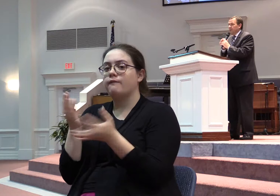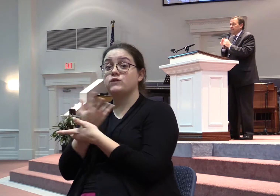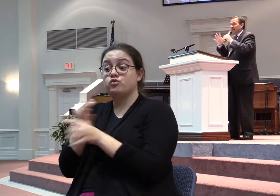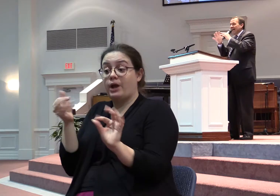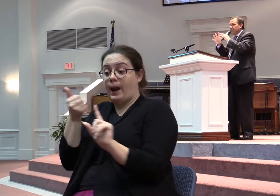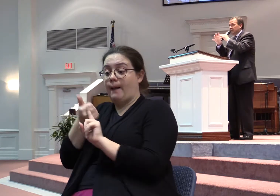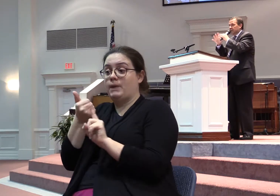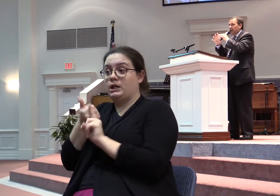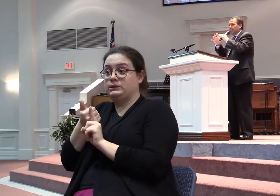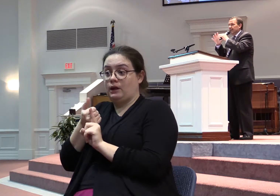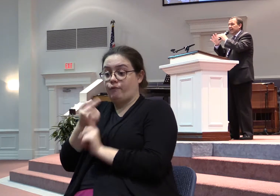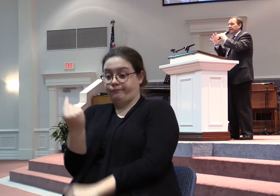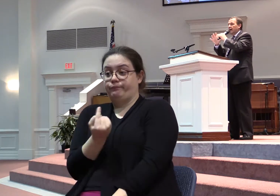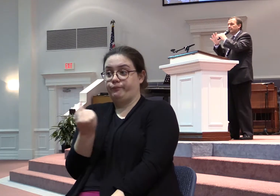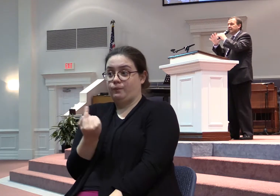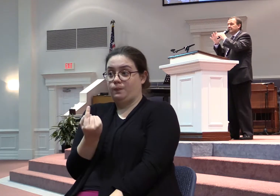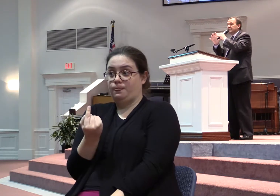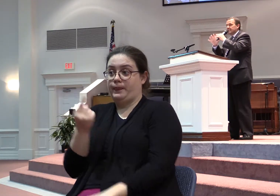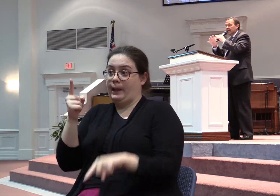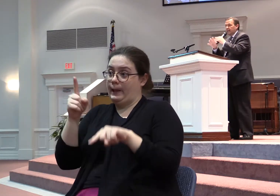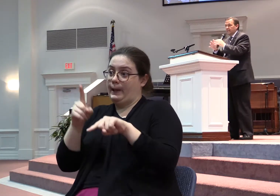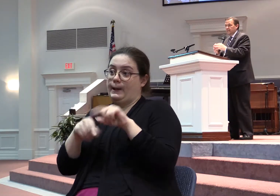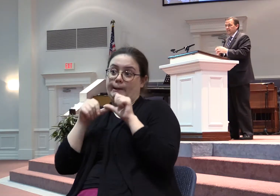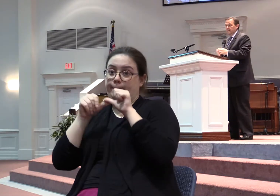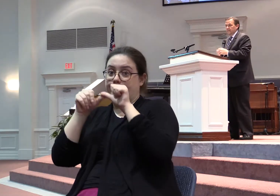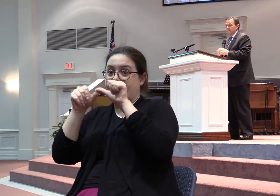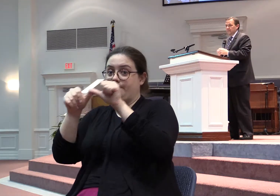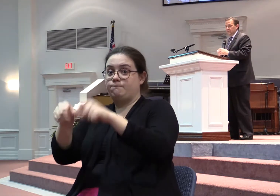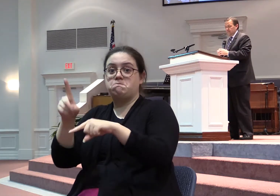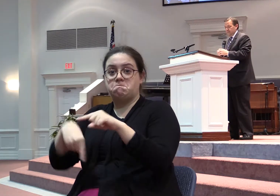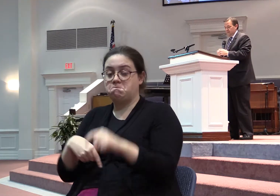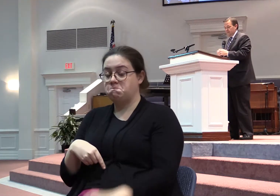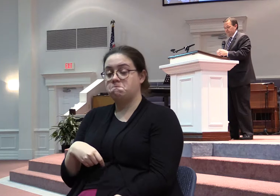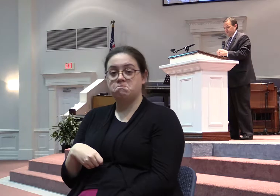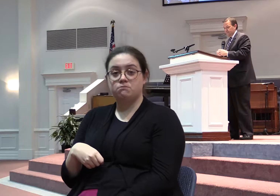itself, by itself, cannot be sustained. Amen.